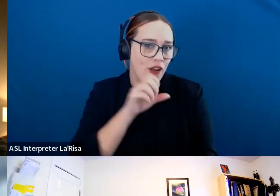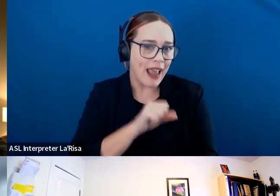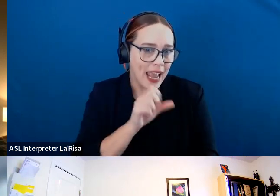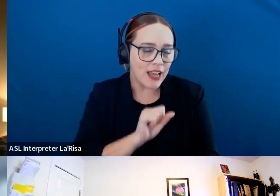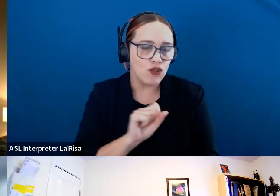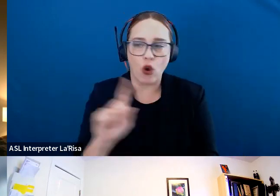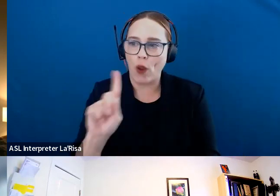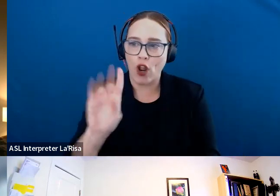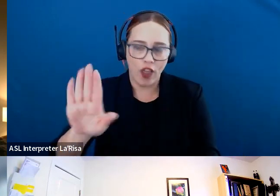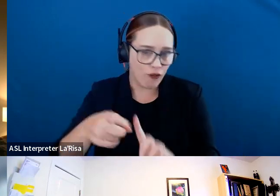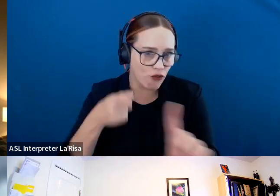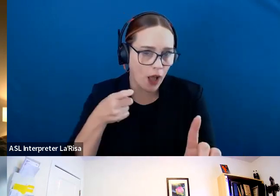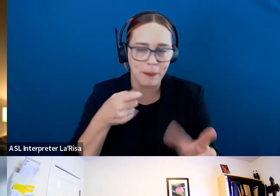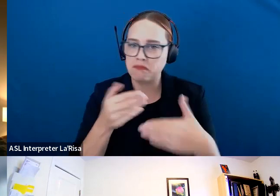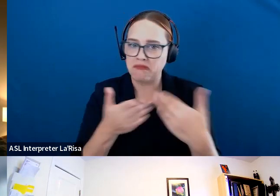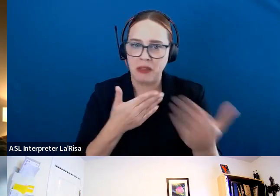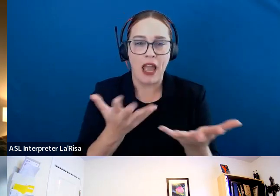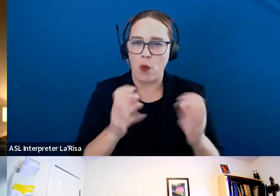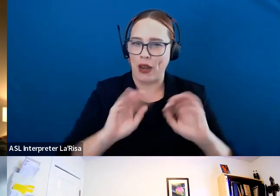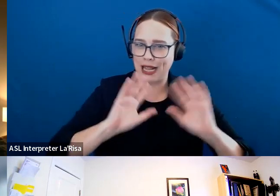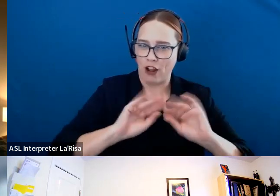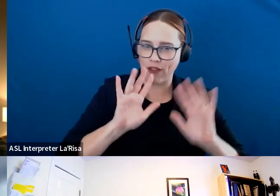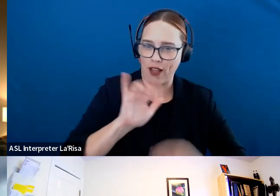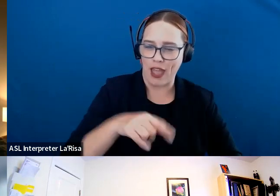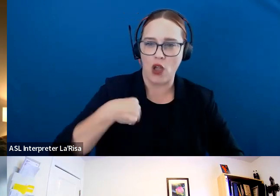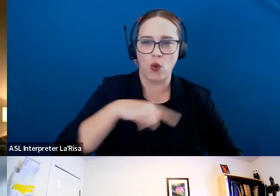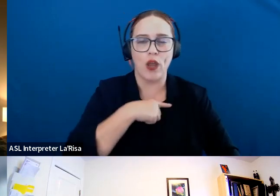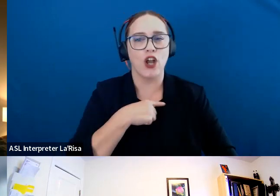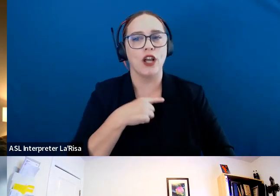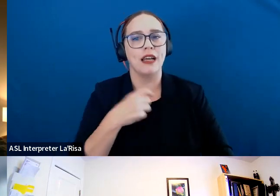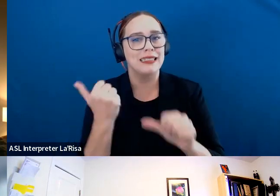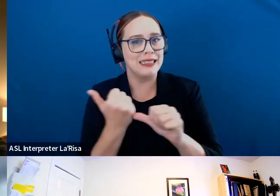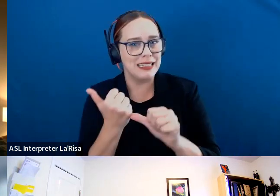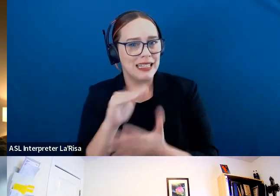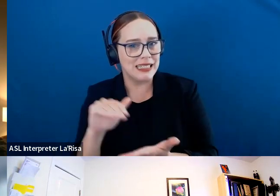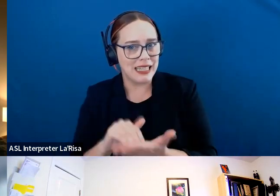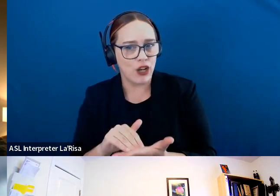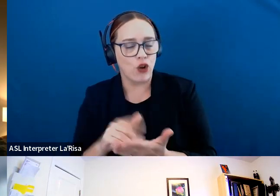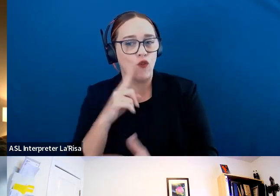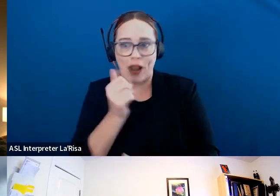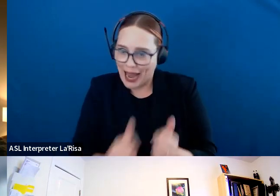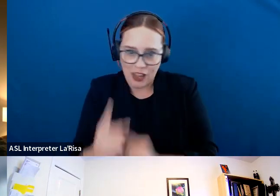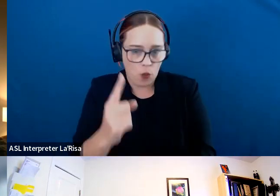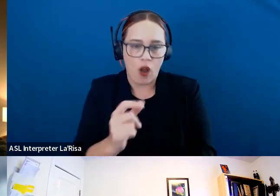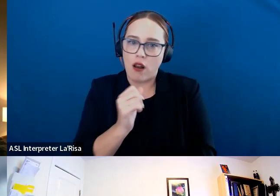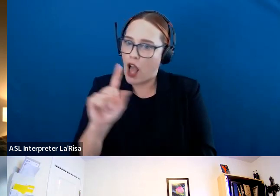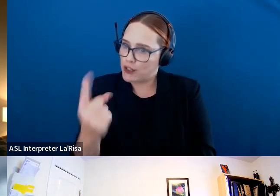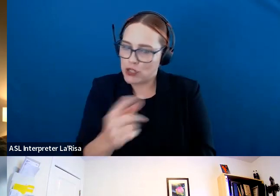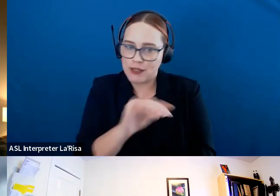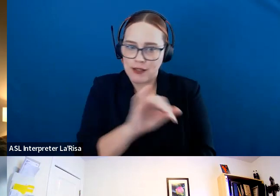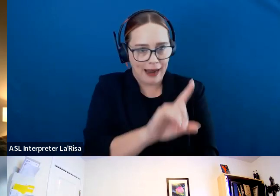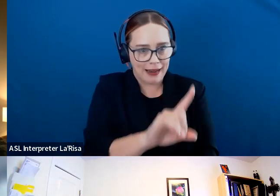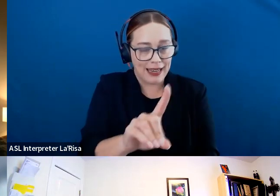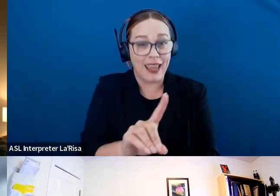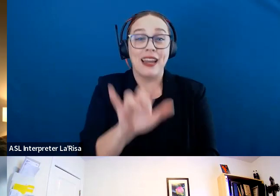are a technical assistance center that serves any person with a disability, not just IDD. Now that may get a little confusing, and I